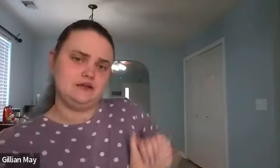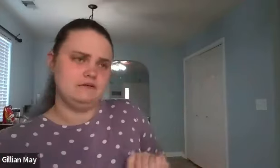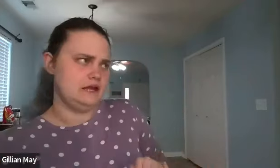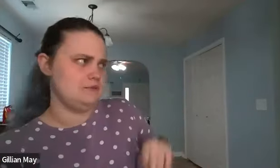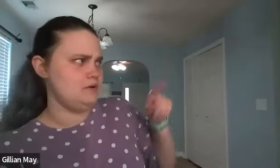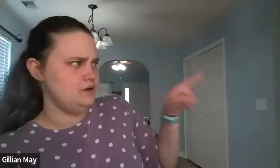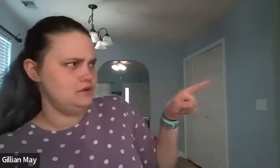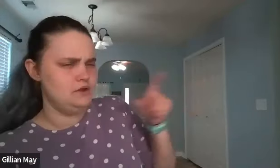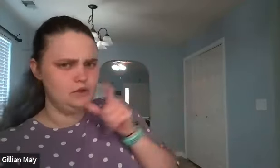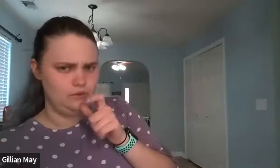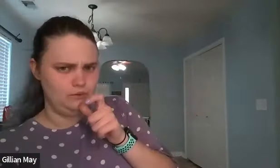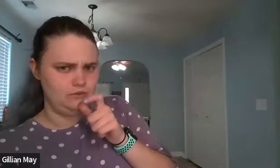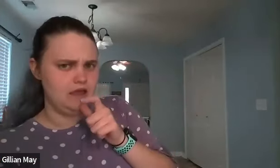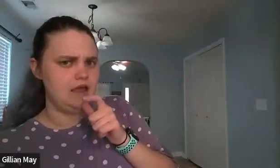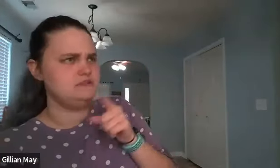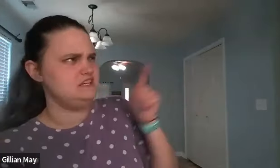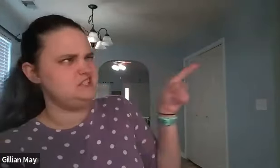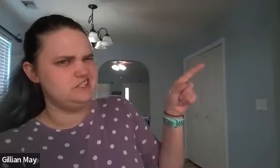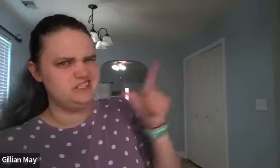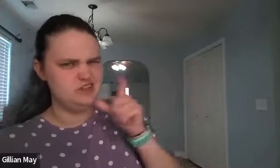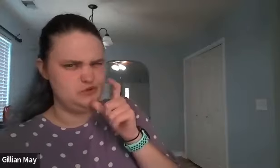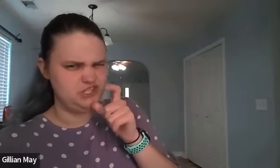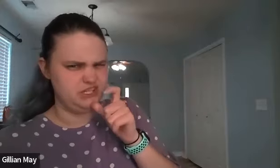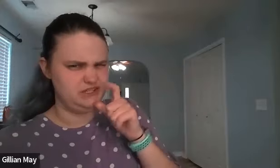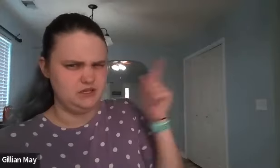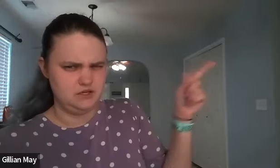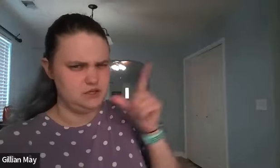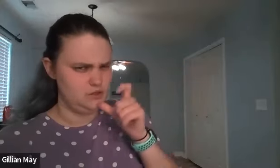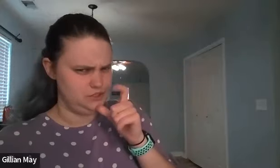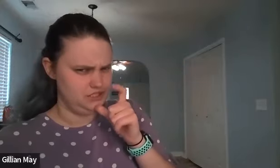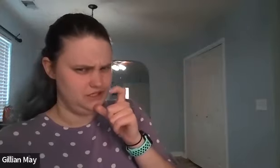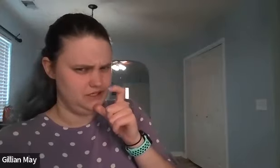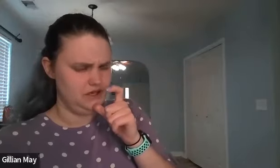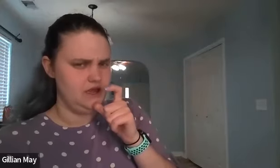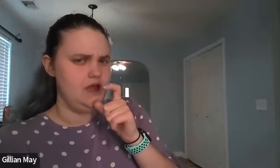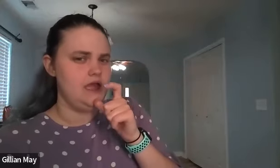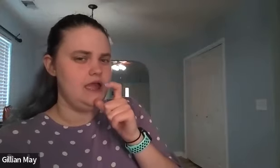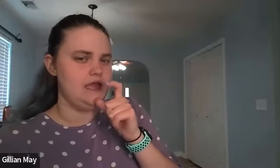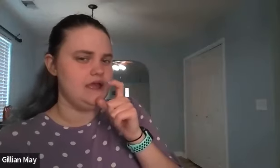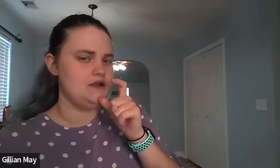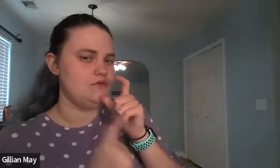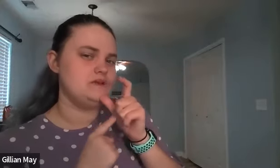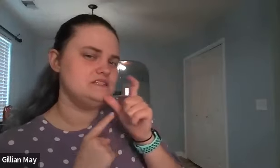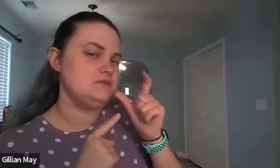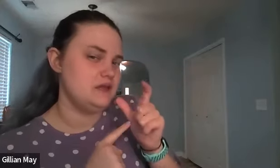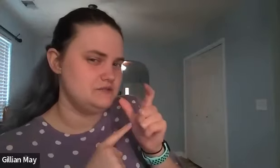here, and I'm going, who? I would say, who is she? Who is she? And the reason you end with